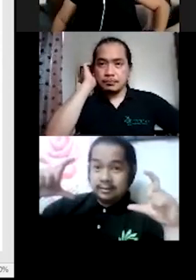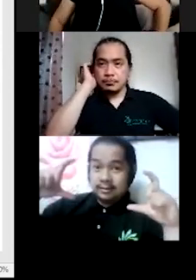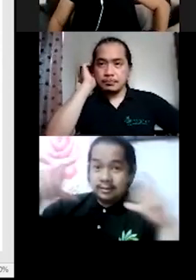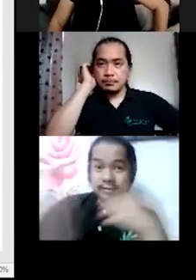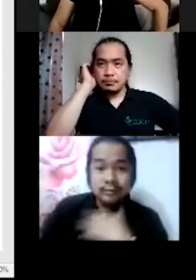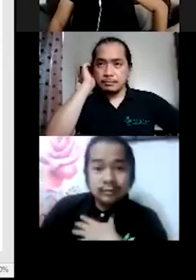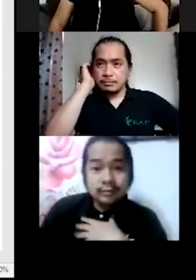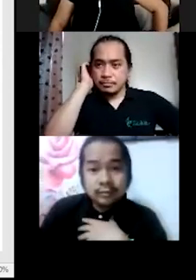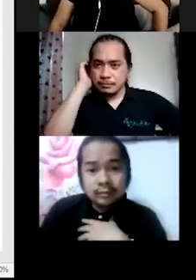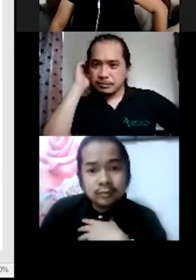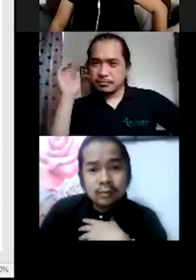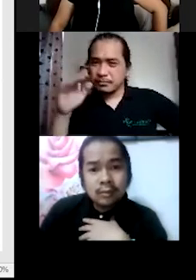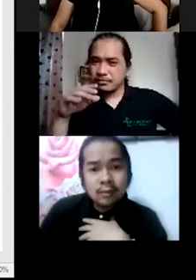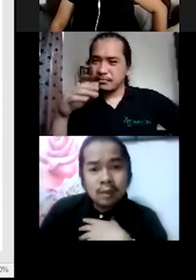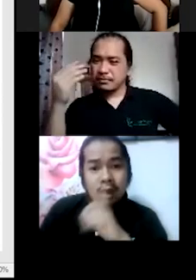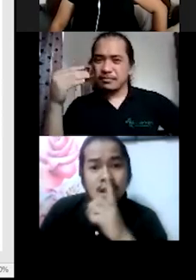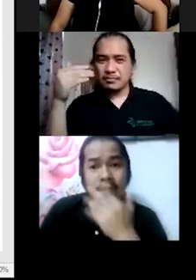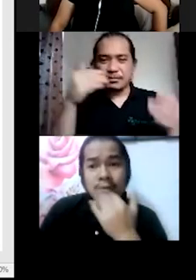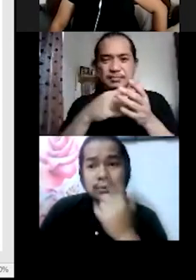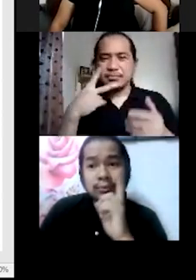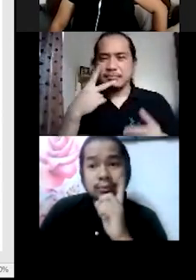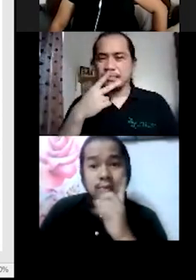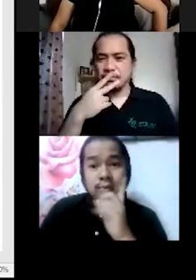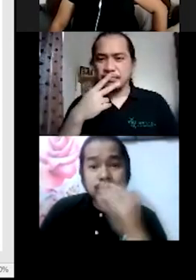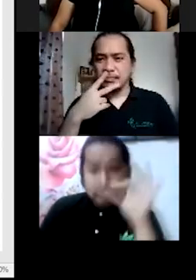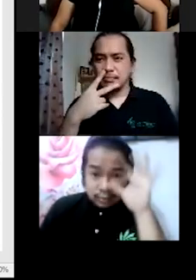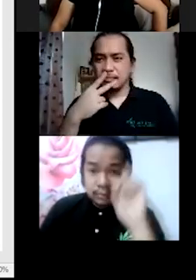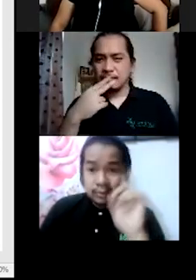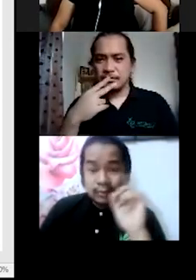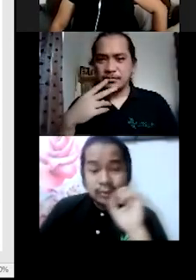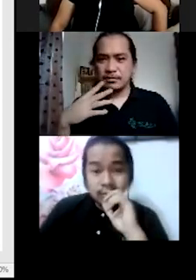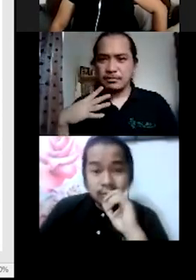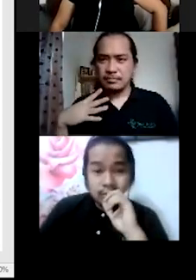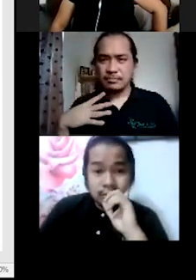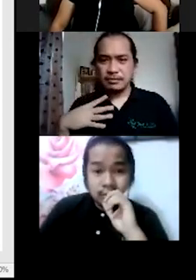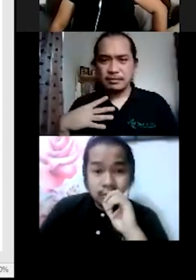So in that has the subject and predicate. Hold on. Who's speaking?